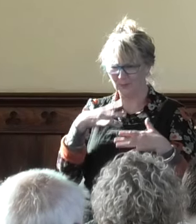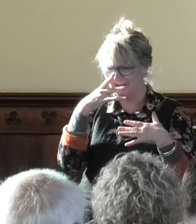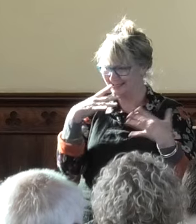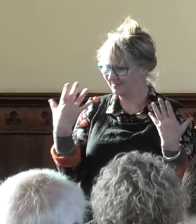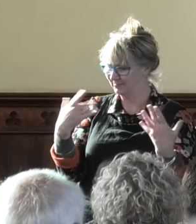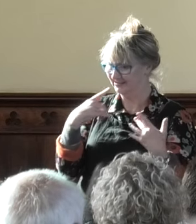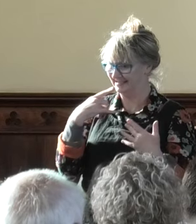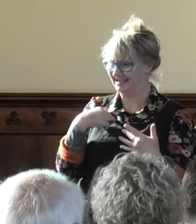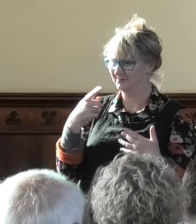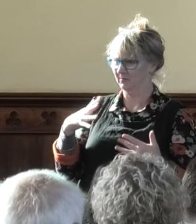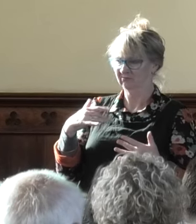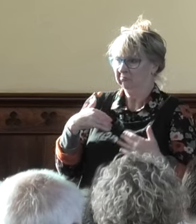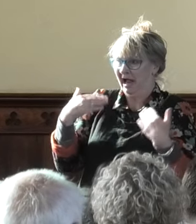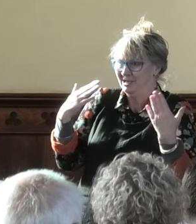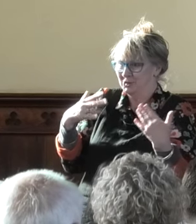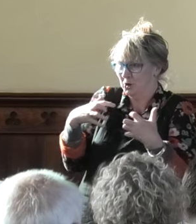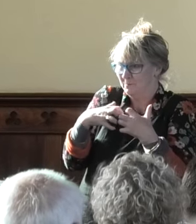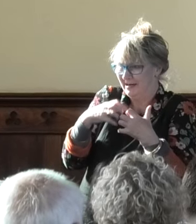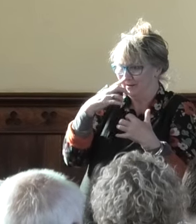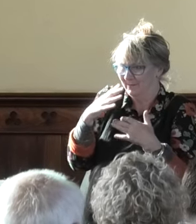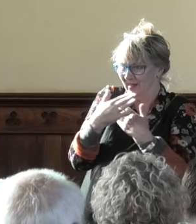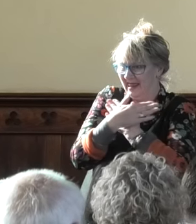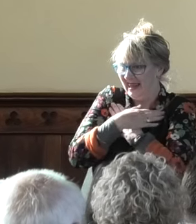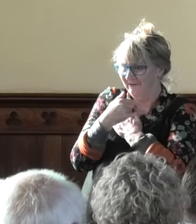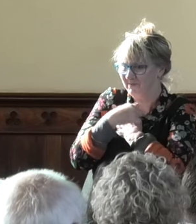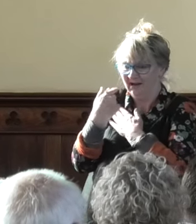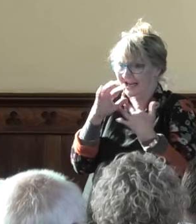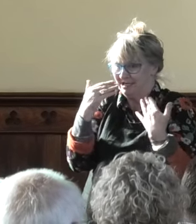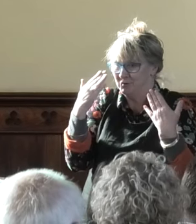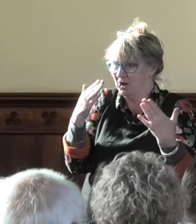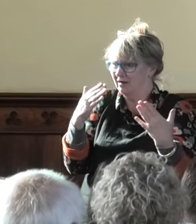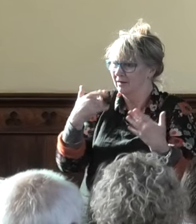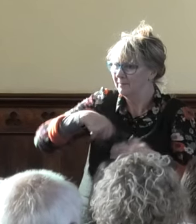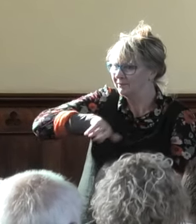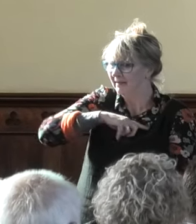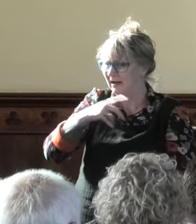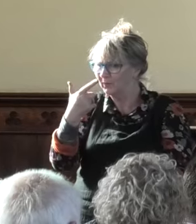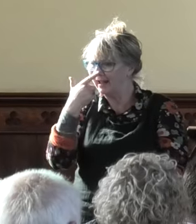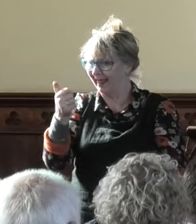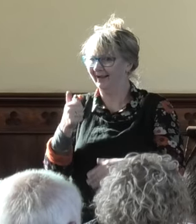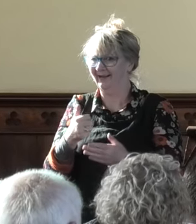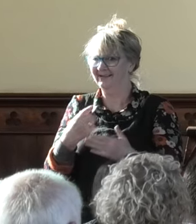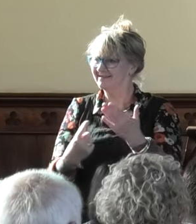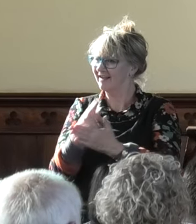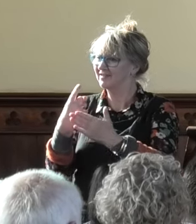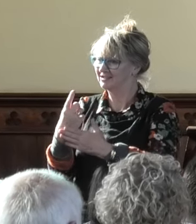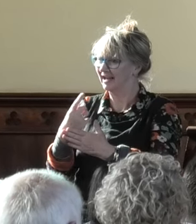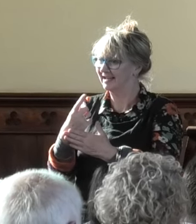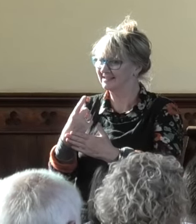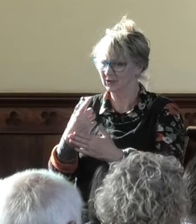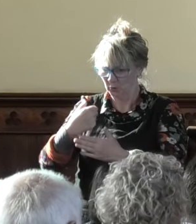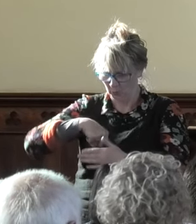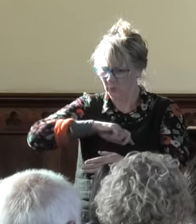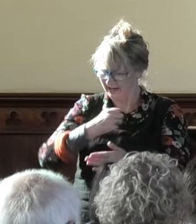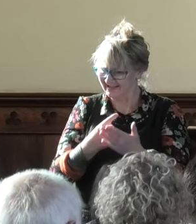said to me once, I didn't know these people loved me. But aren't we lucky that we had the chance to let her know we did love her?